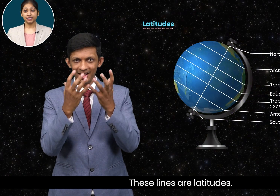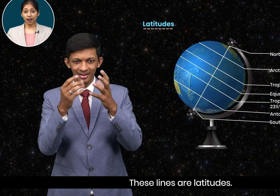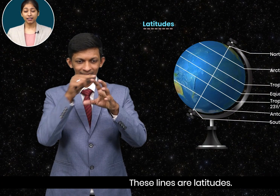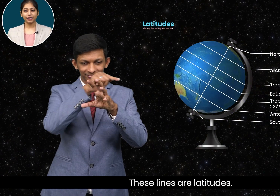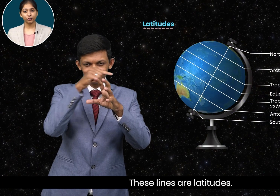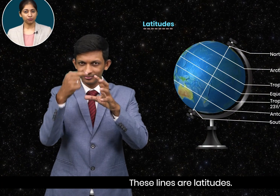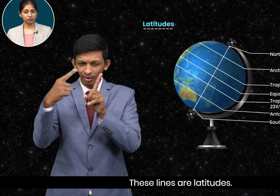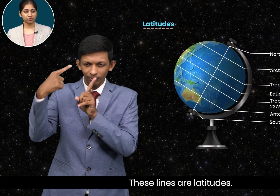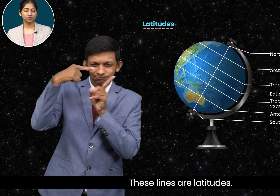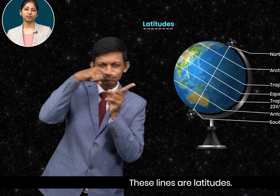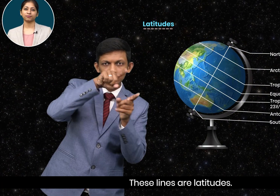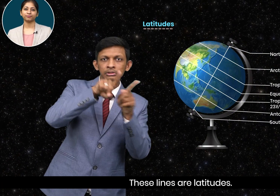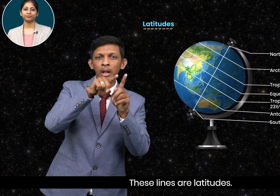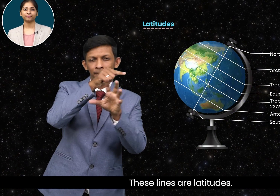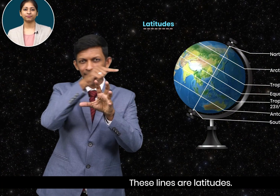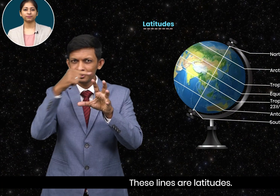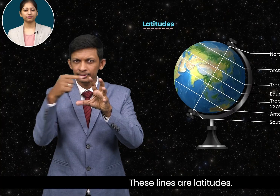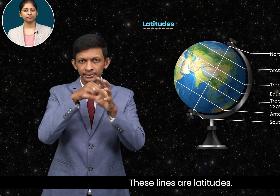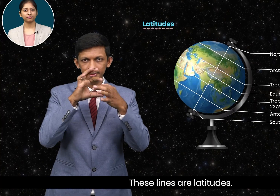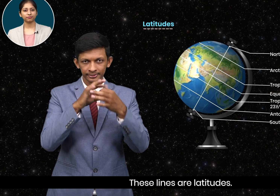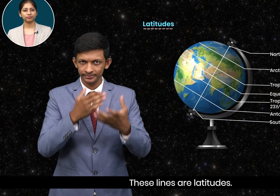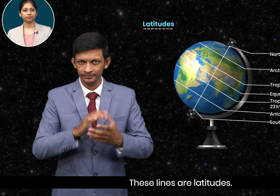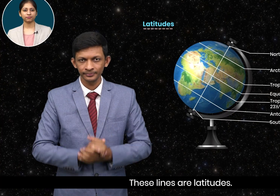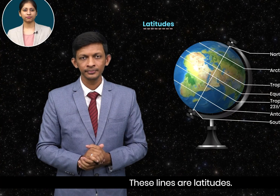These lines are latitudes.